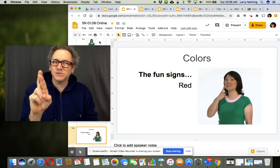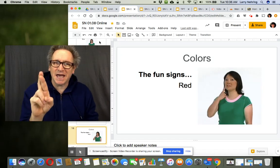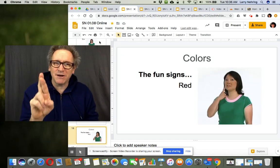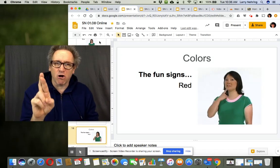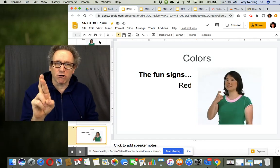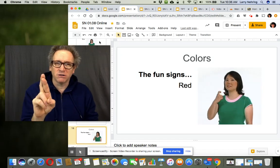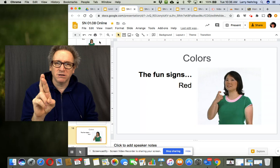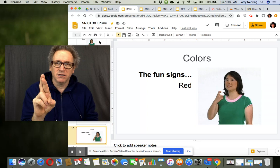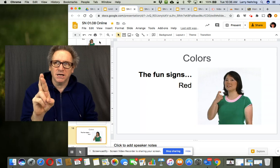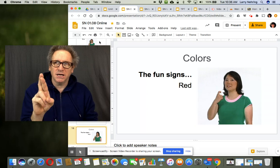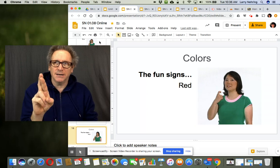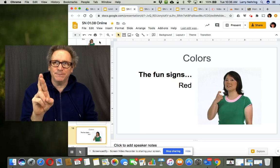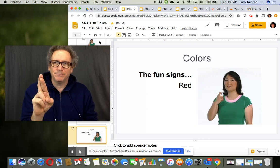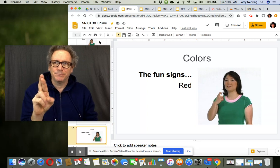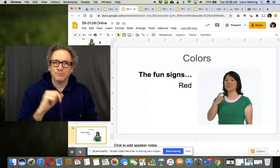sometimes you'll see an R.